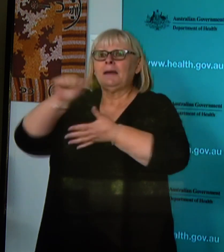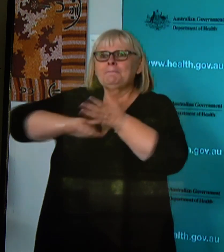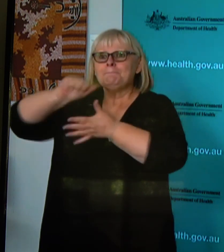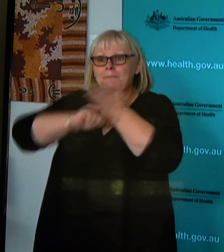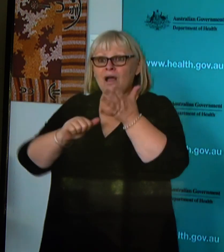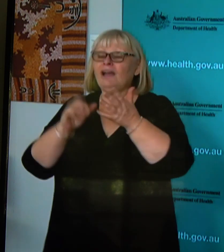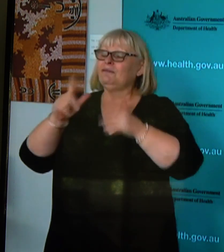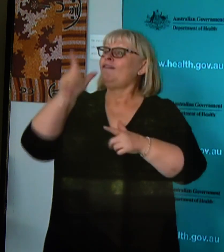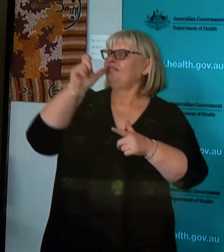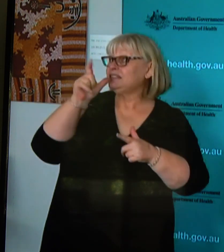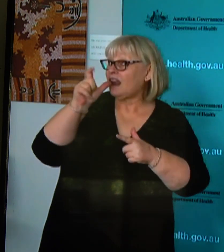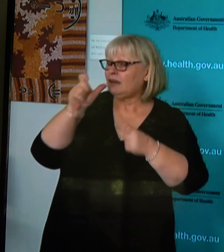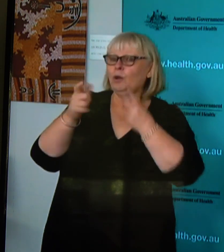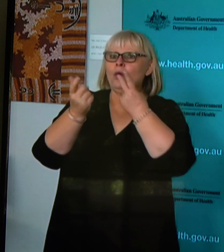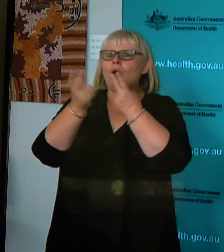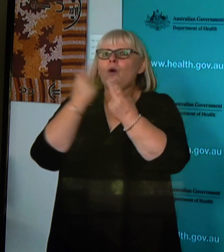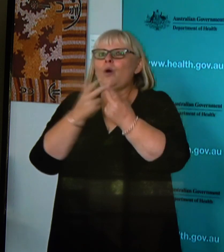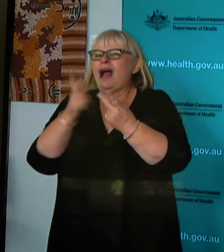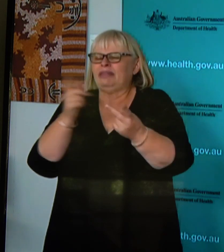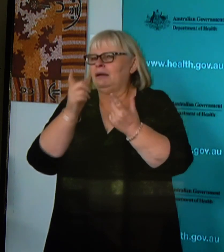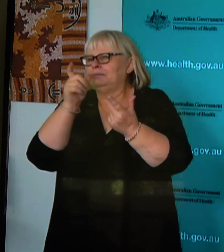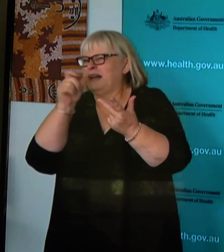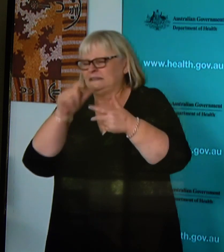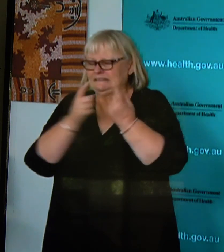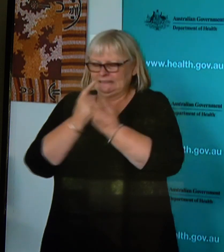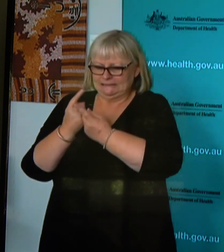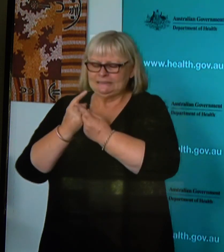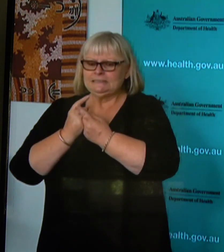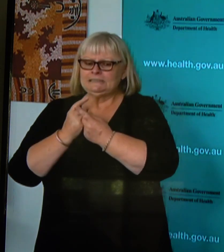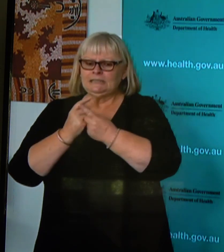this is particularly Ventolin or other salbutamol puffers and